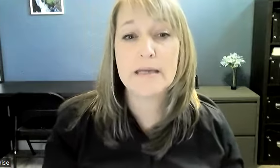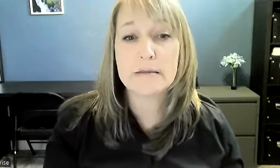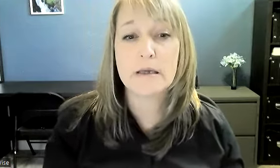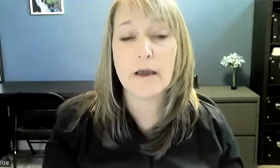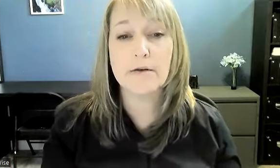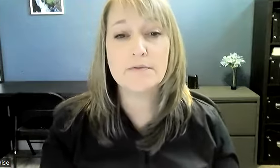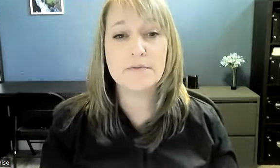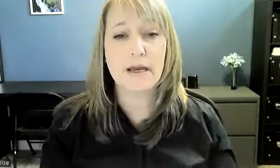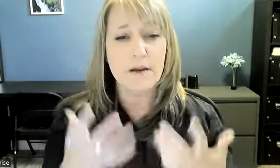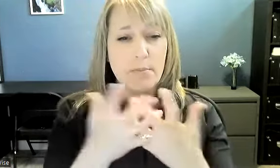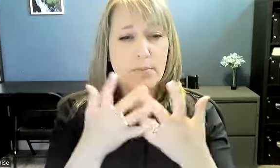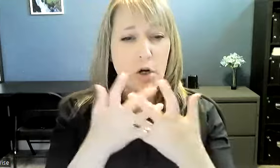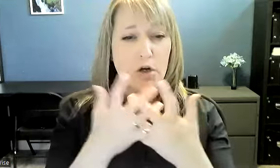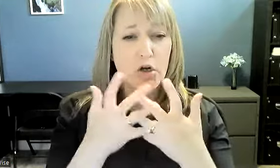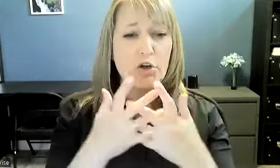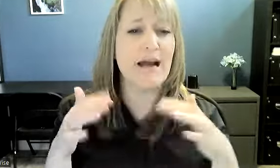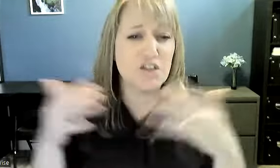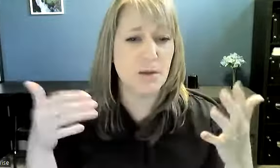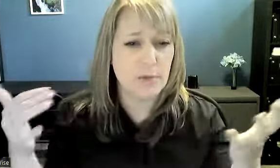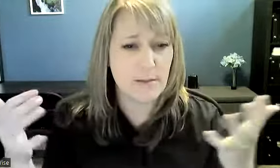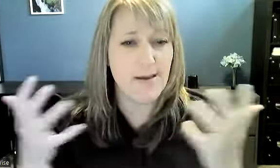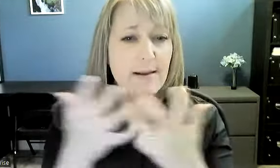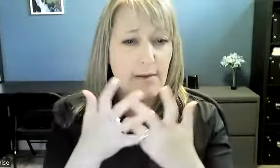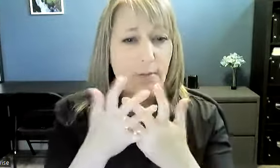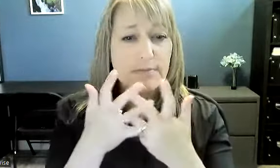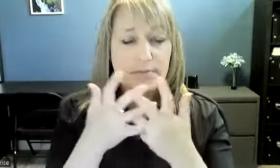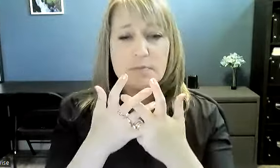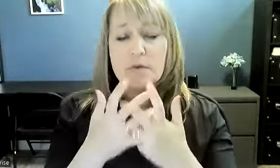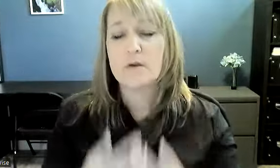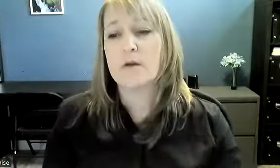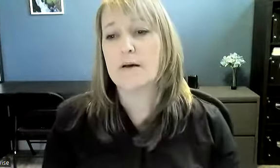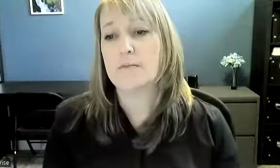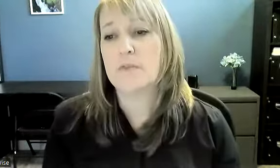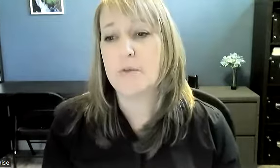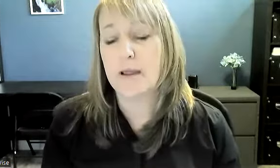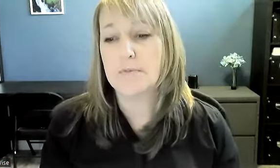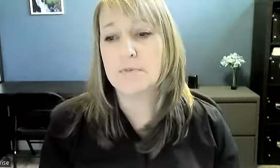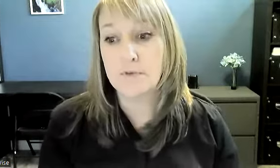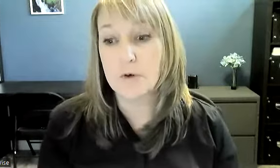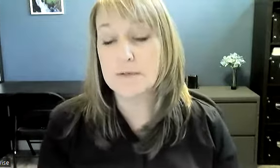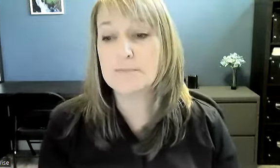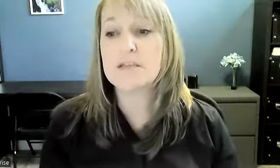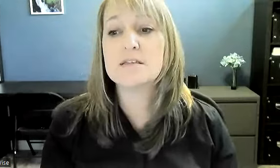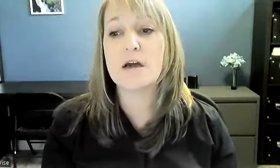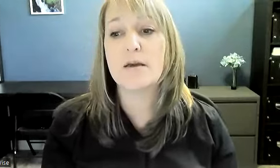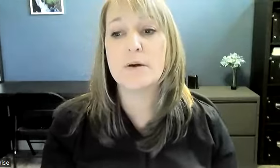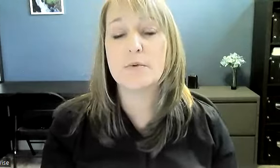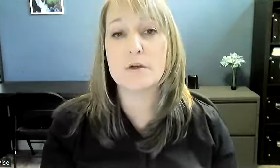roommate, that kind of partner. You're matched up with somebody that way before, but this time we're going to talk